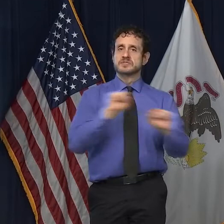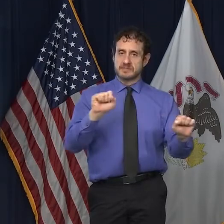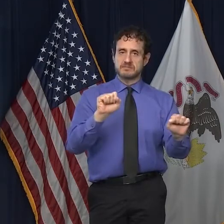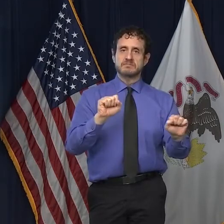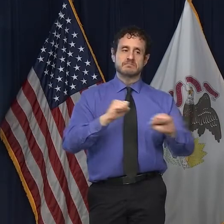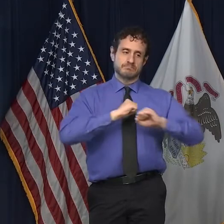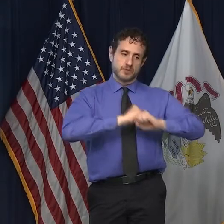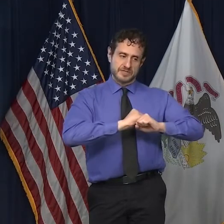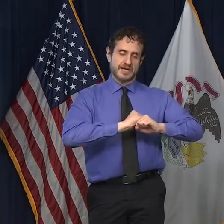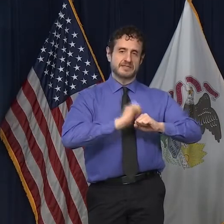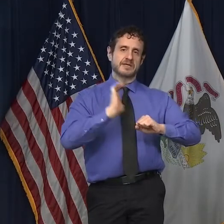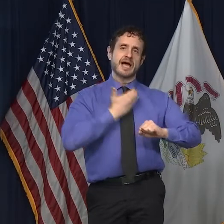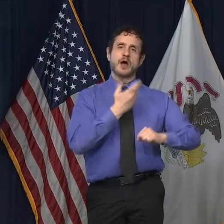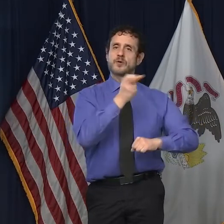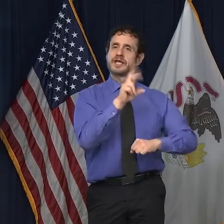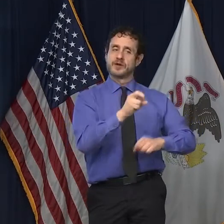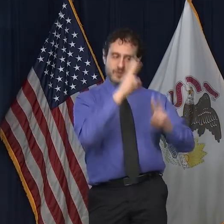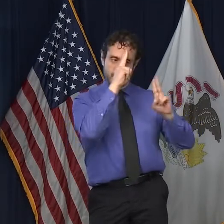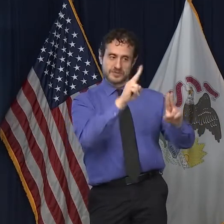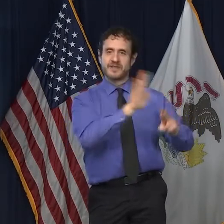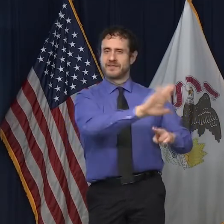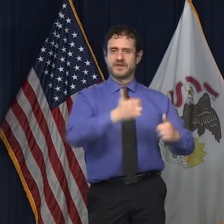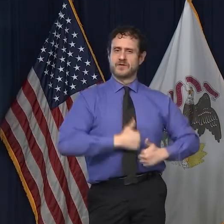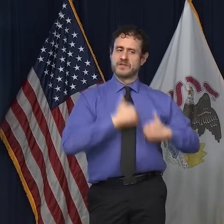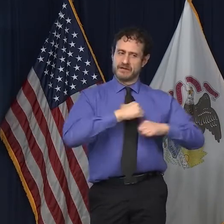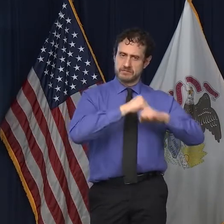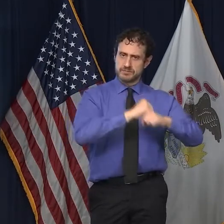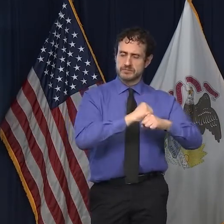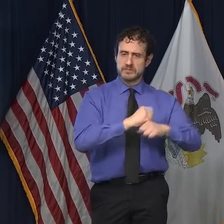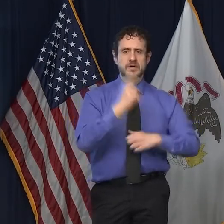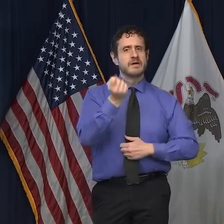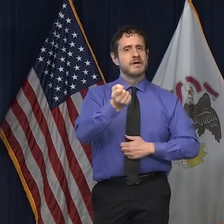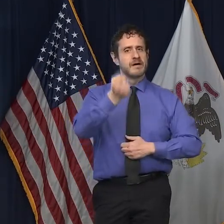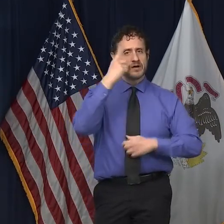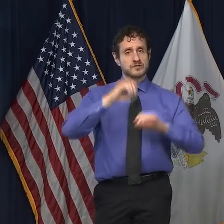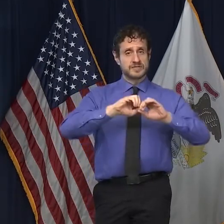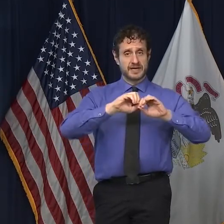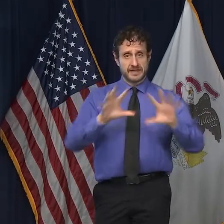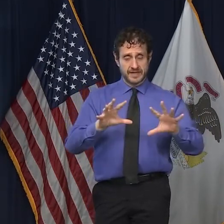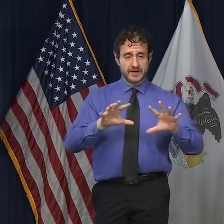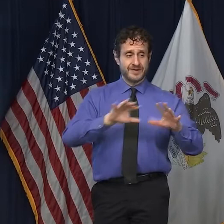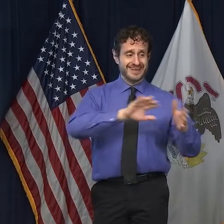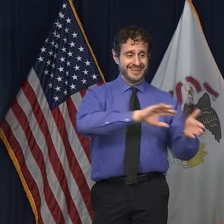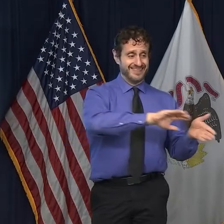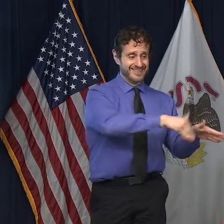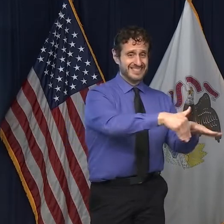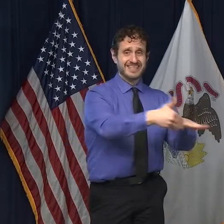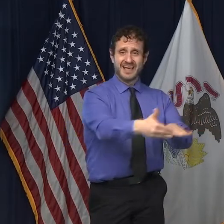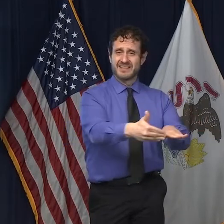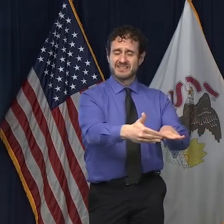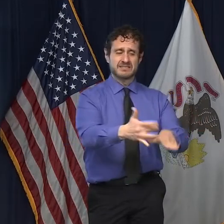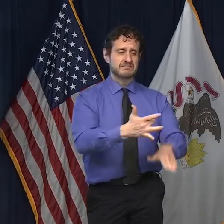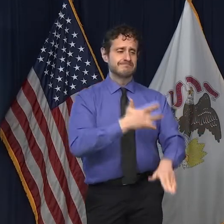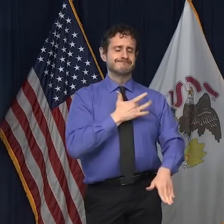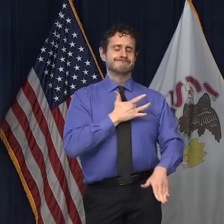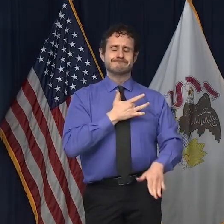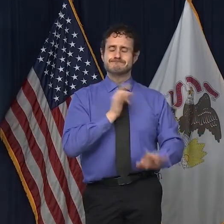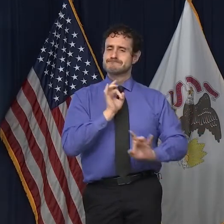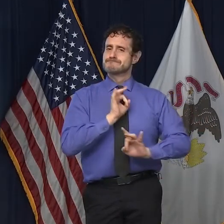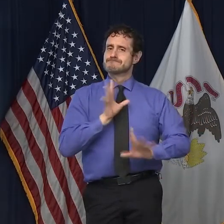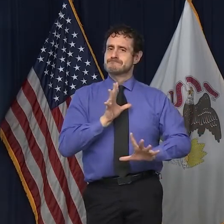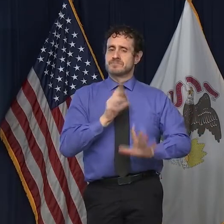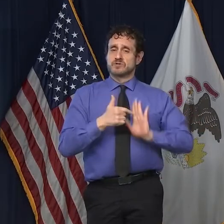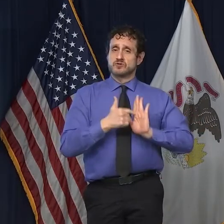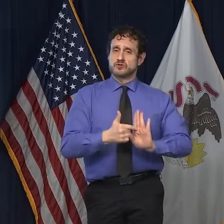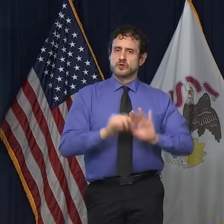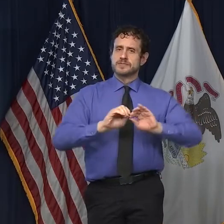heroes. Let us make no mistake. These tragic losses serve as a stark and painful example